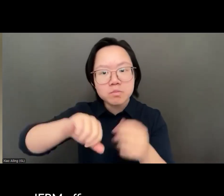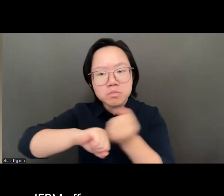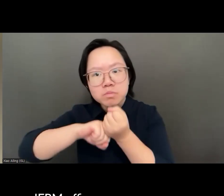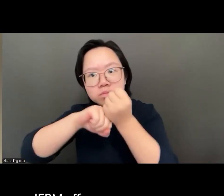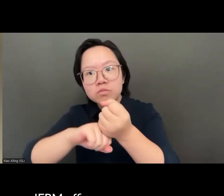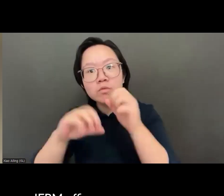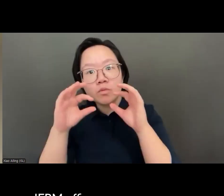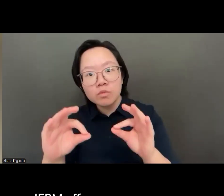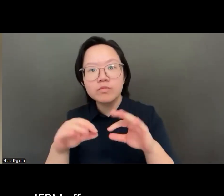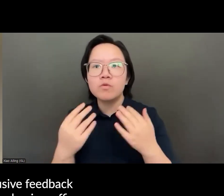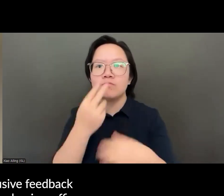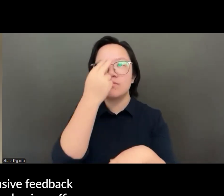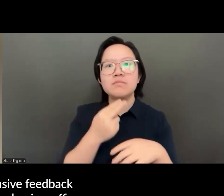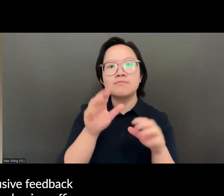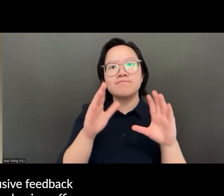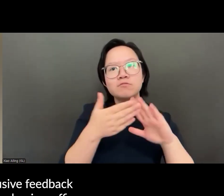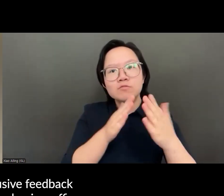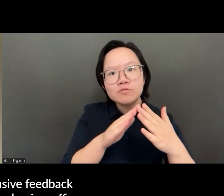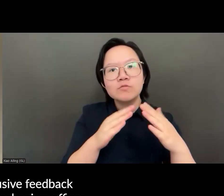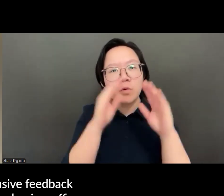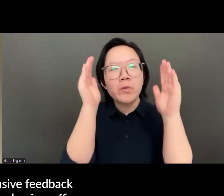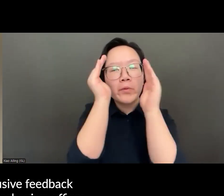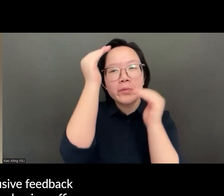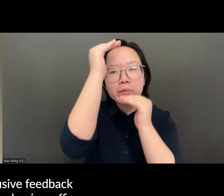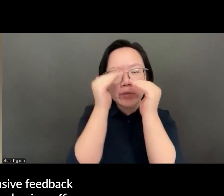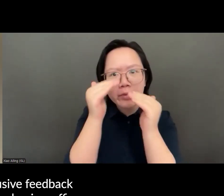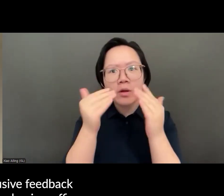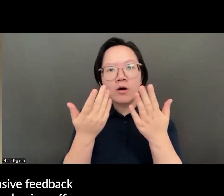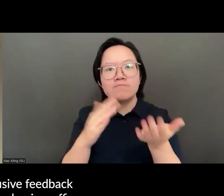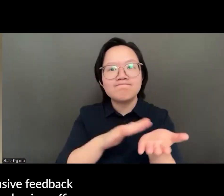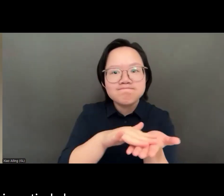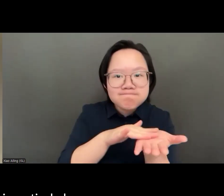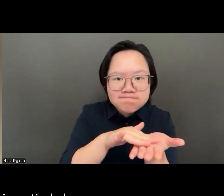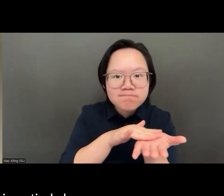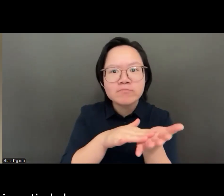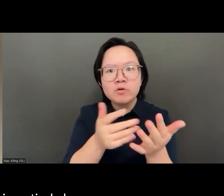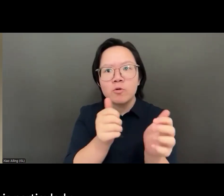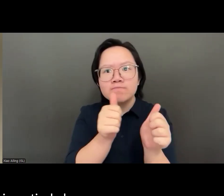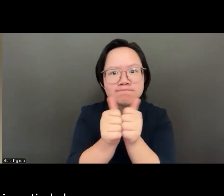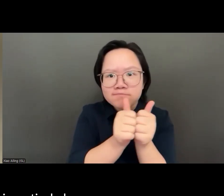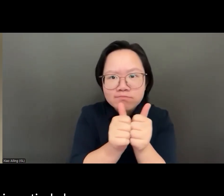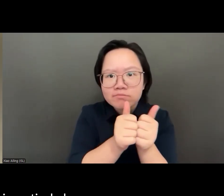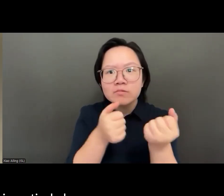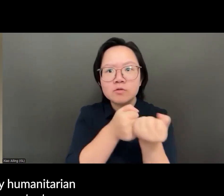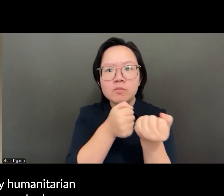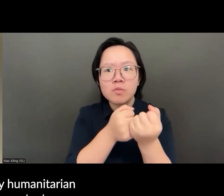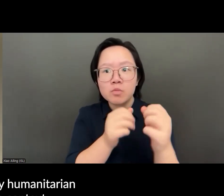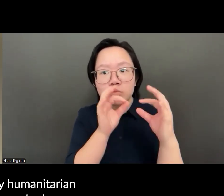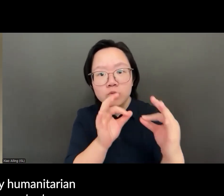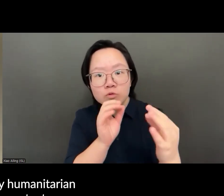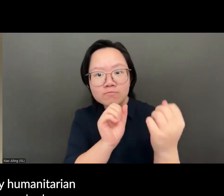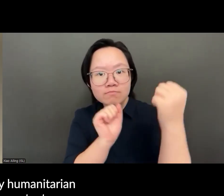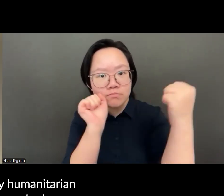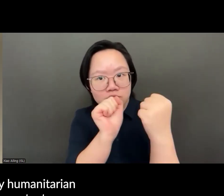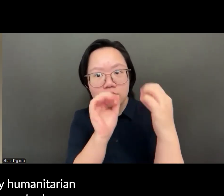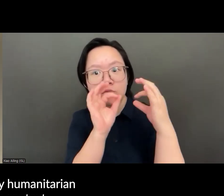we have an IFRM officer, which is Inclusive Feedback and Response Mechanism Officer. This position is particularly for